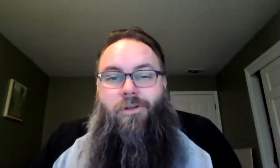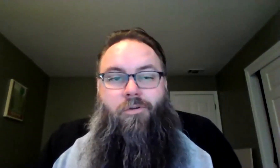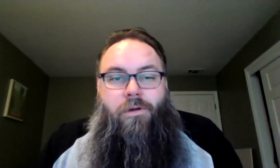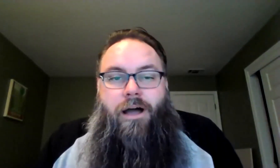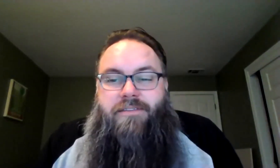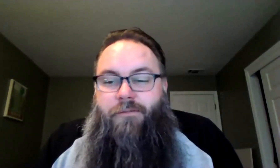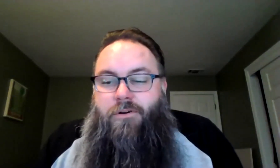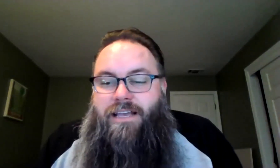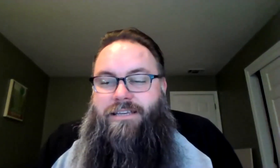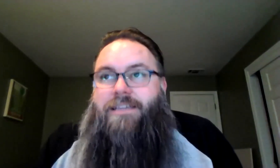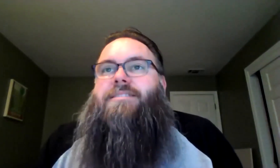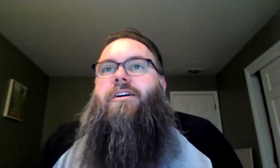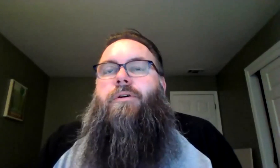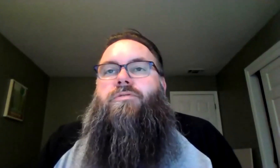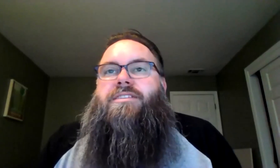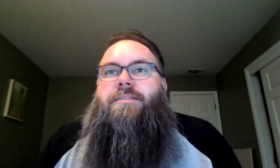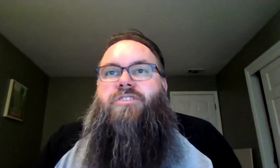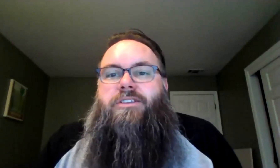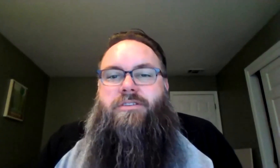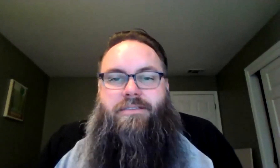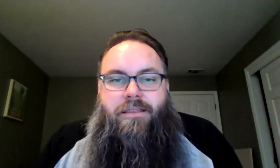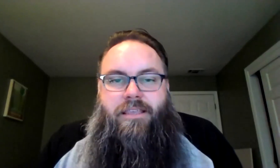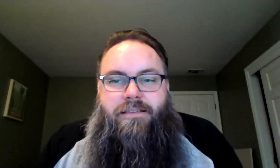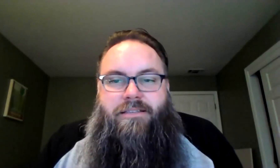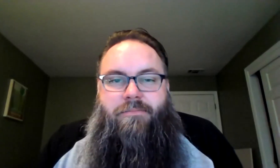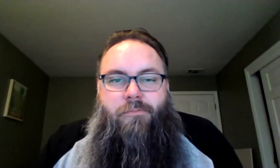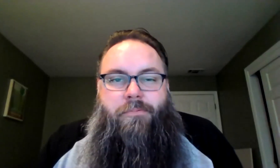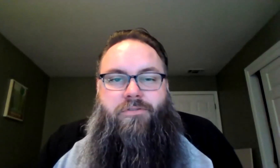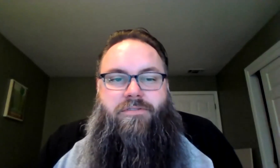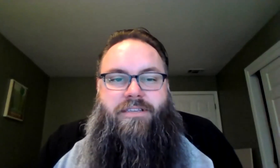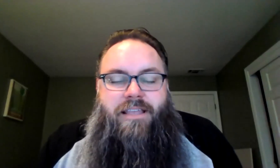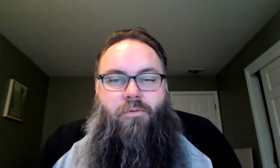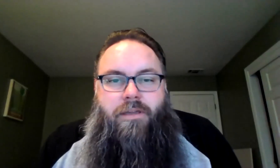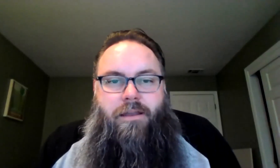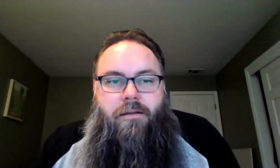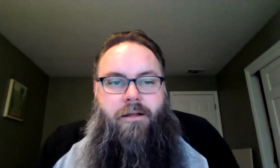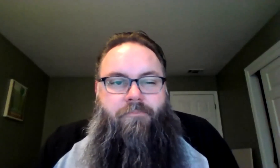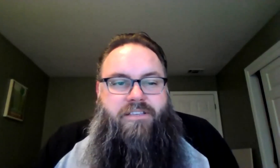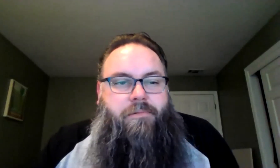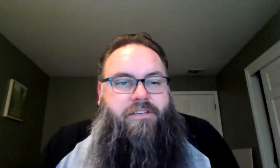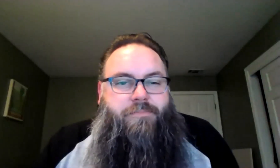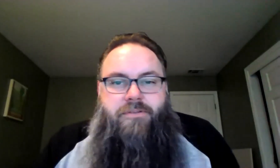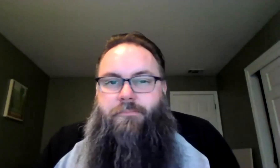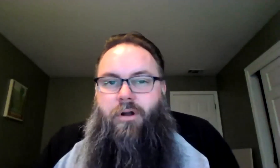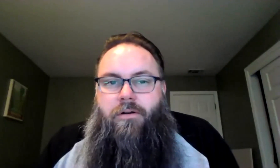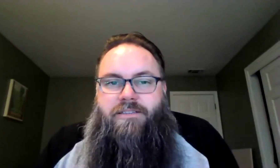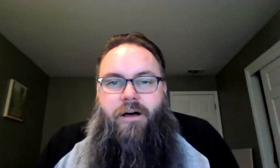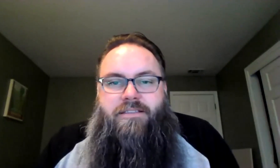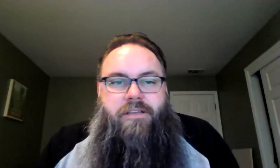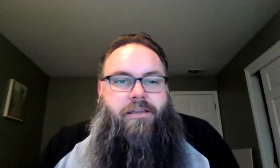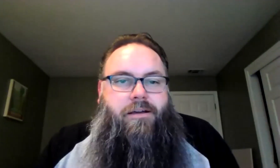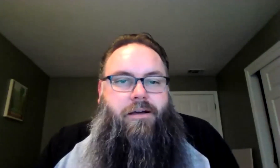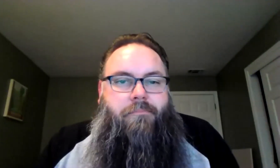revise. So we will update folks as it gets there, but we'll see some changes in things and some new proposals as they work in some of these bills in